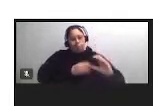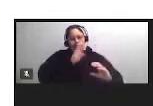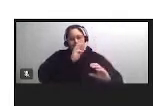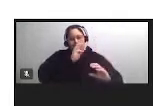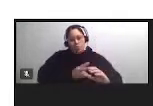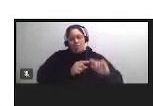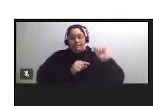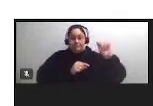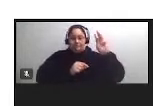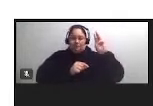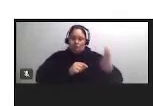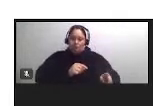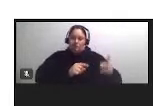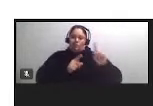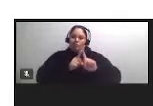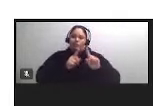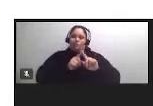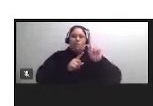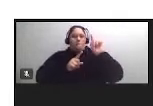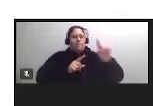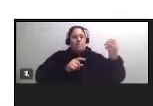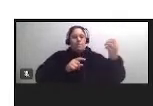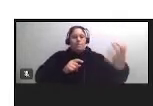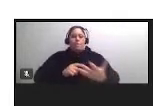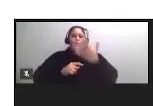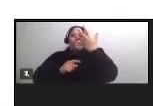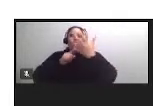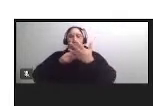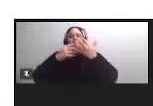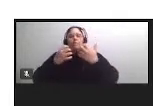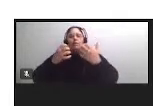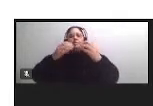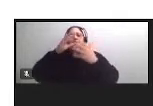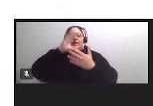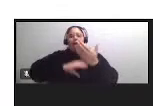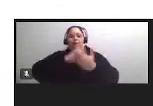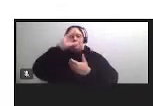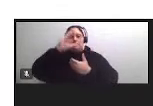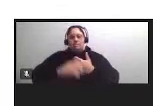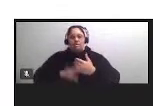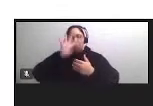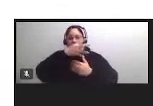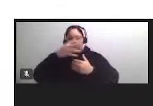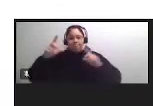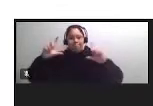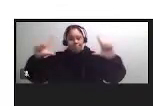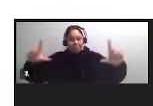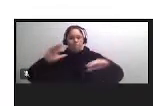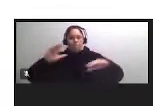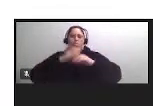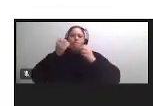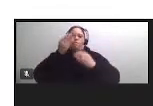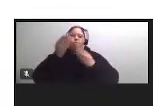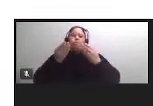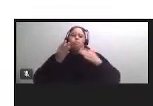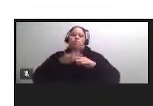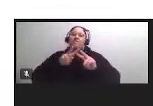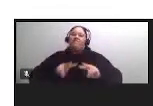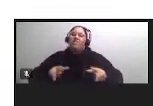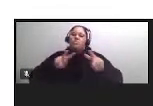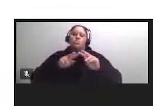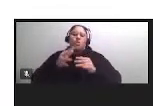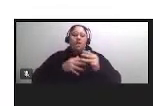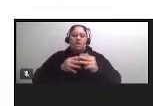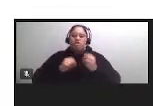then click through to the parliamentary calendar, where there will be more information about the venue and any